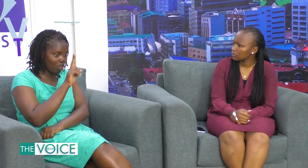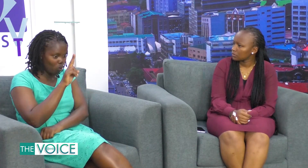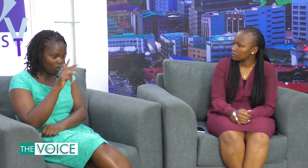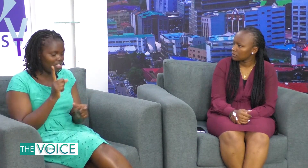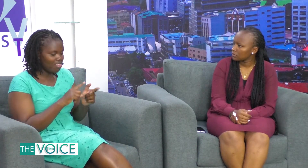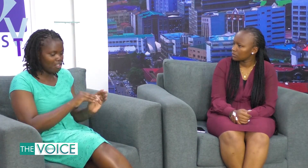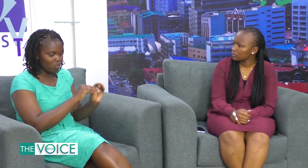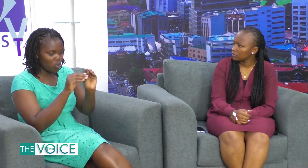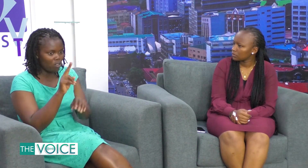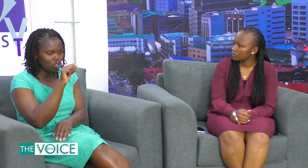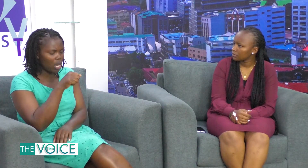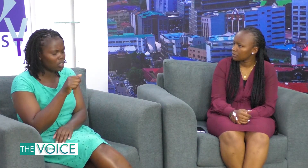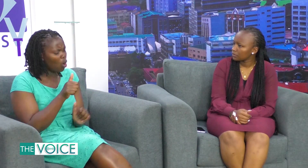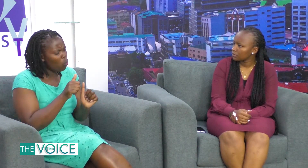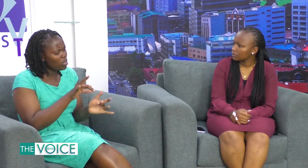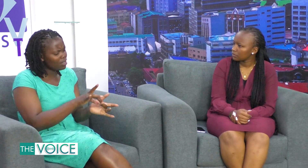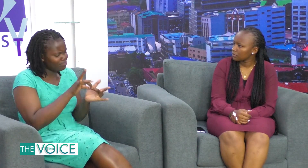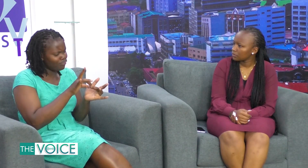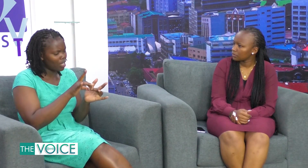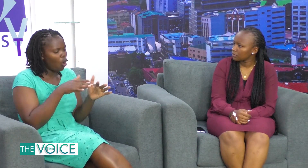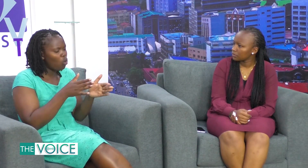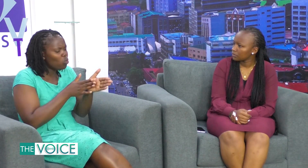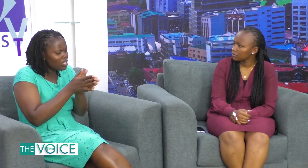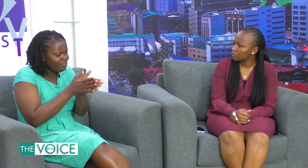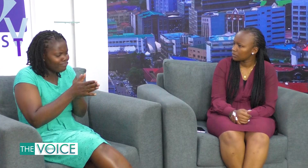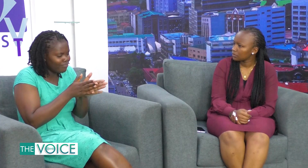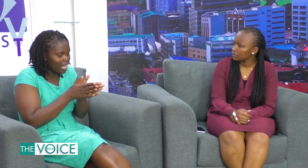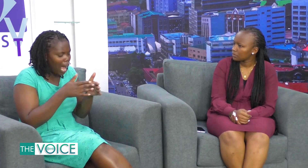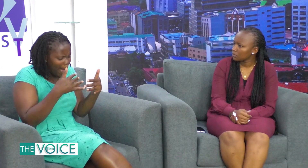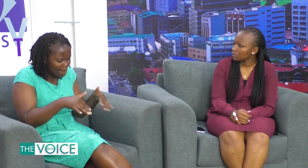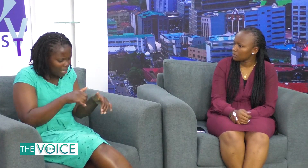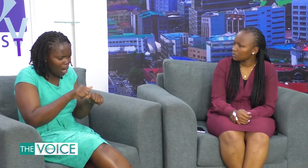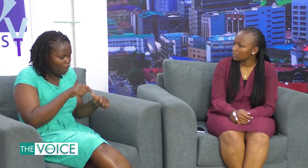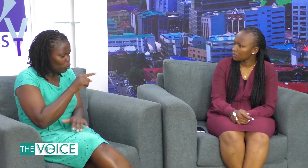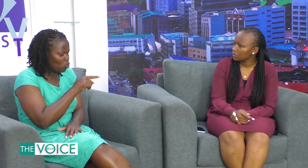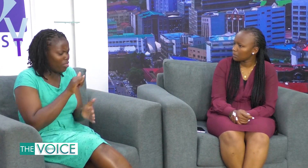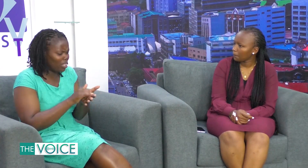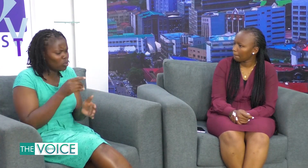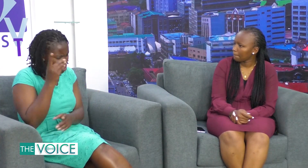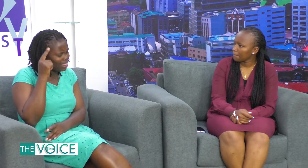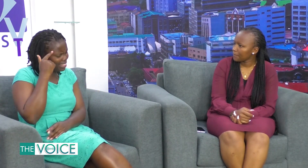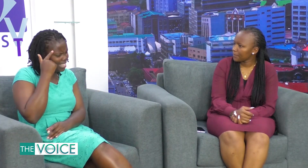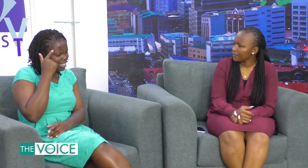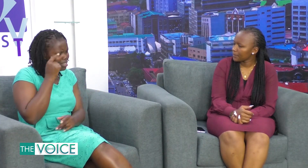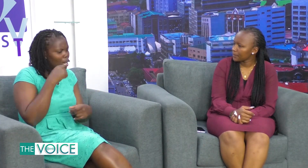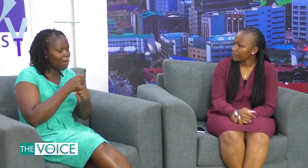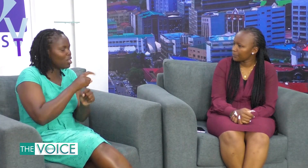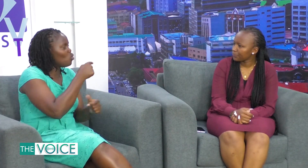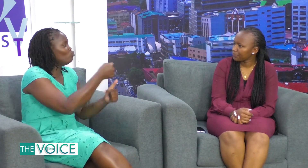maybe you felt like you wanted to give up with school and before you joined USIU, what really motivated you to make sure that and